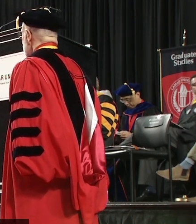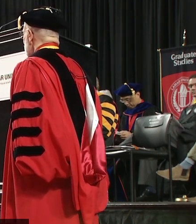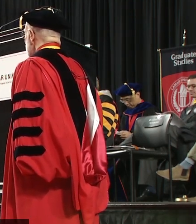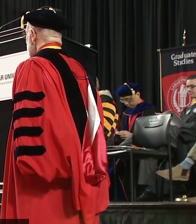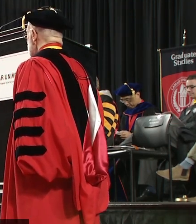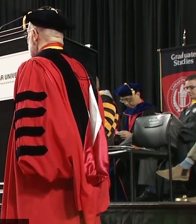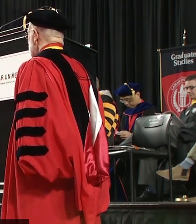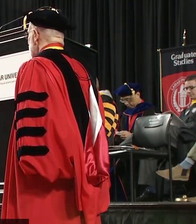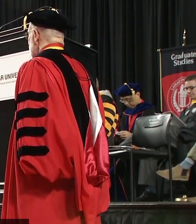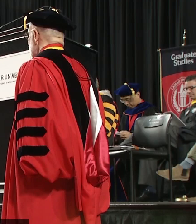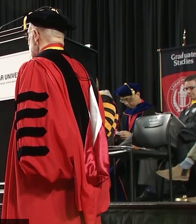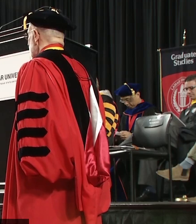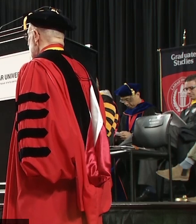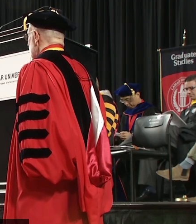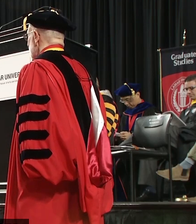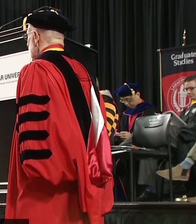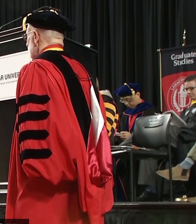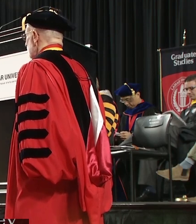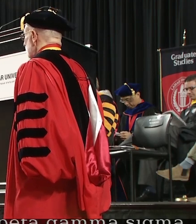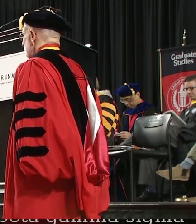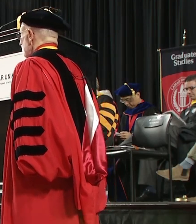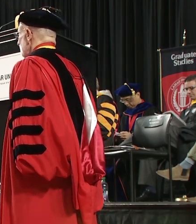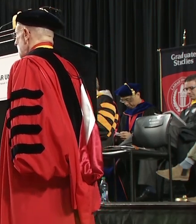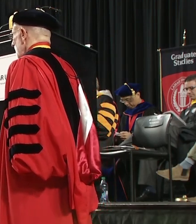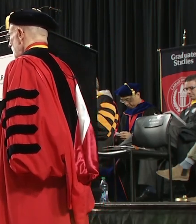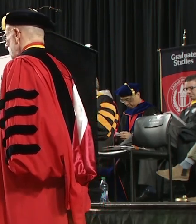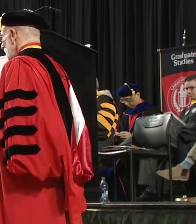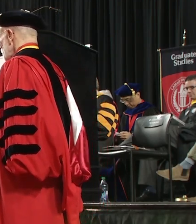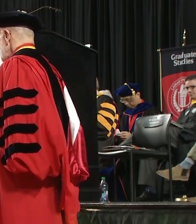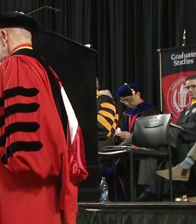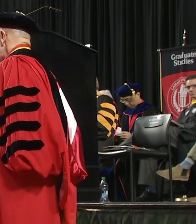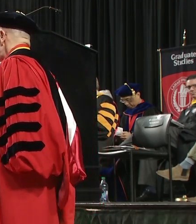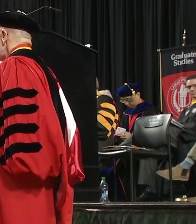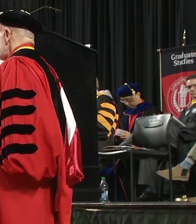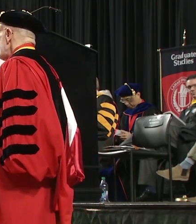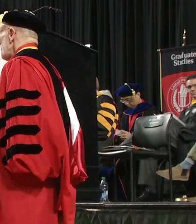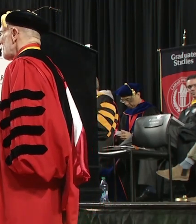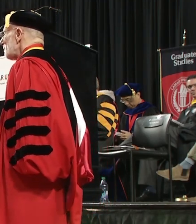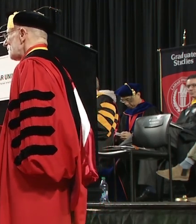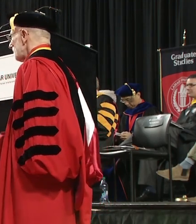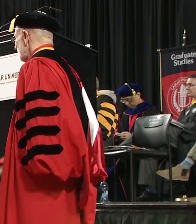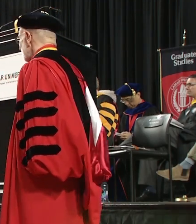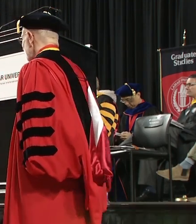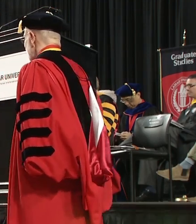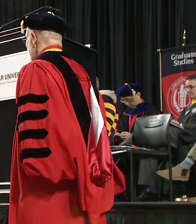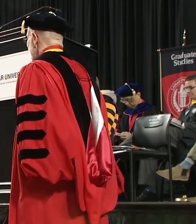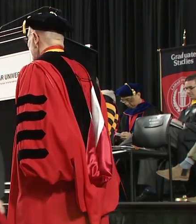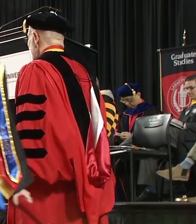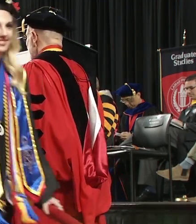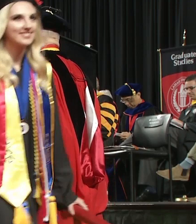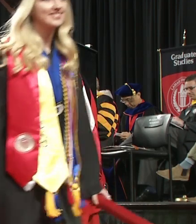Bachelor of Business Administration in Accounting, James Thomas Bowen.